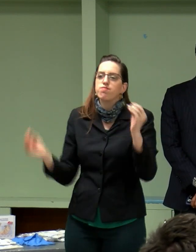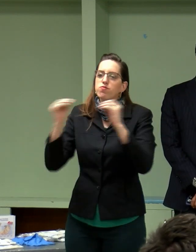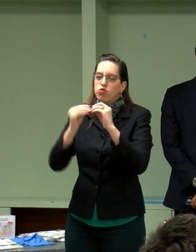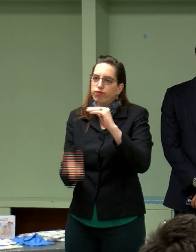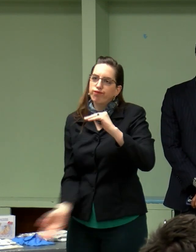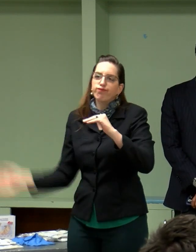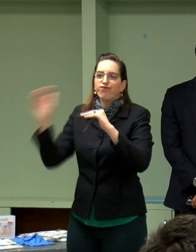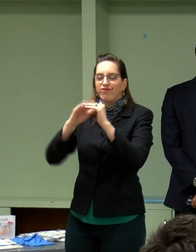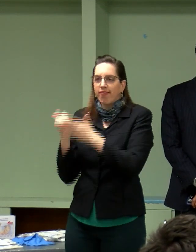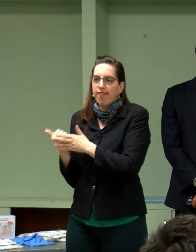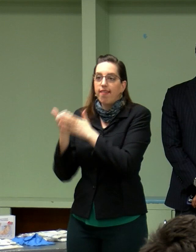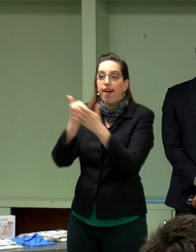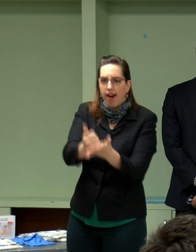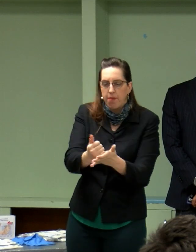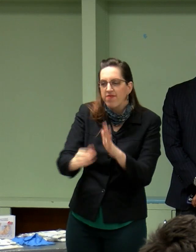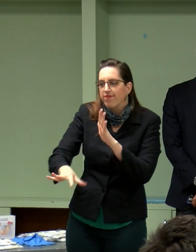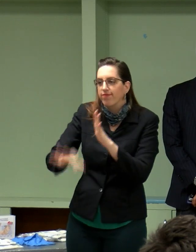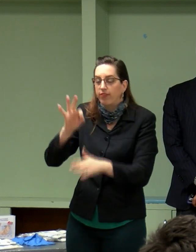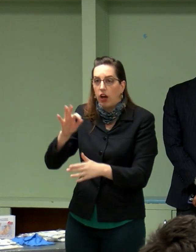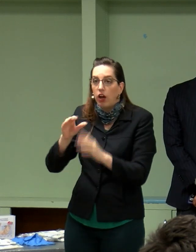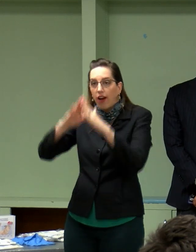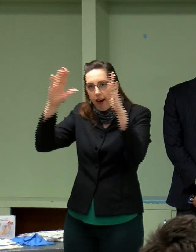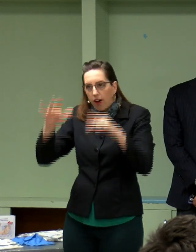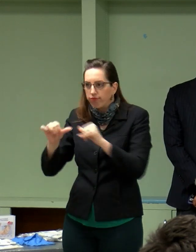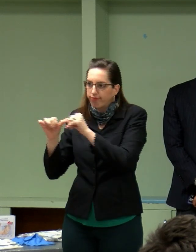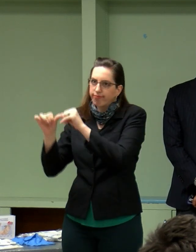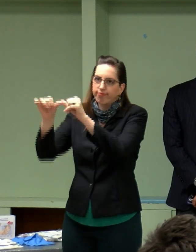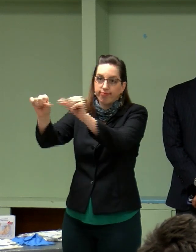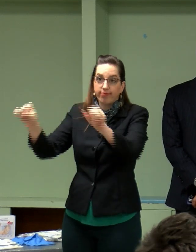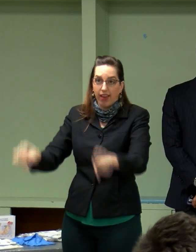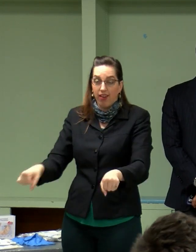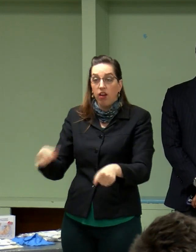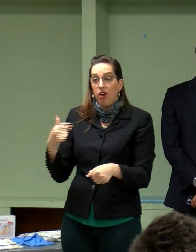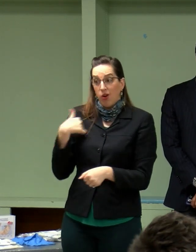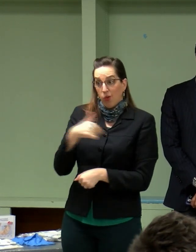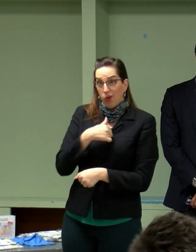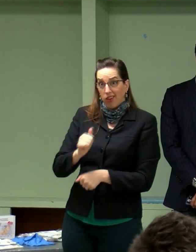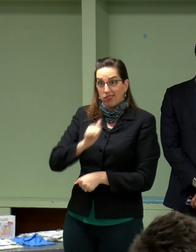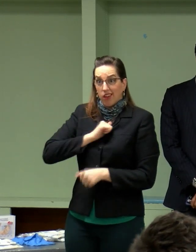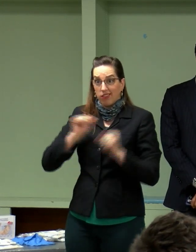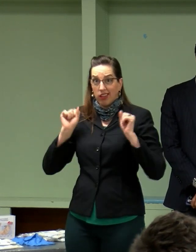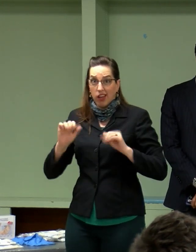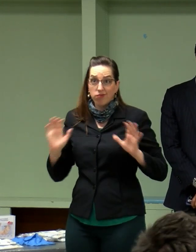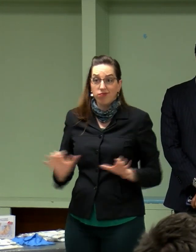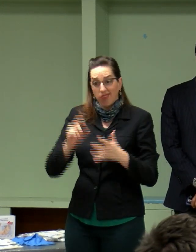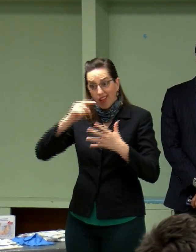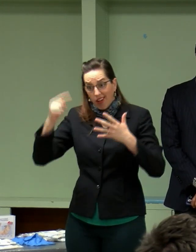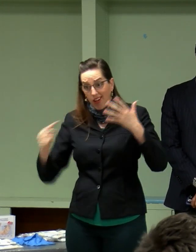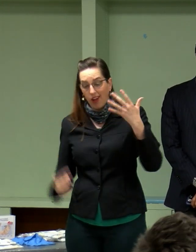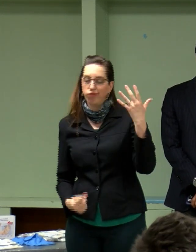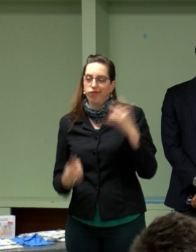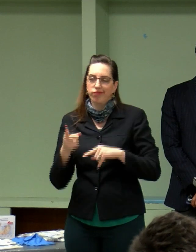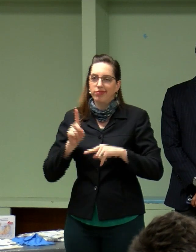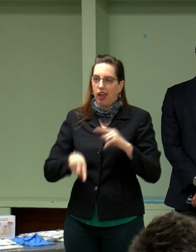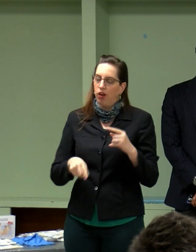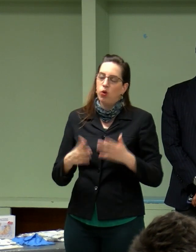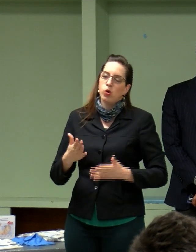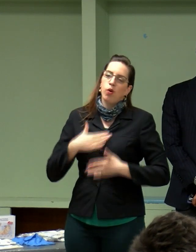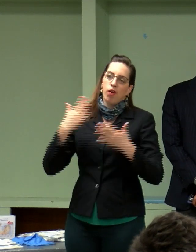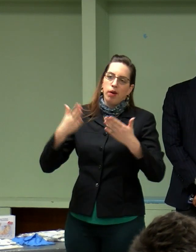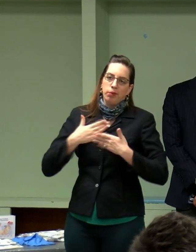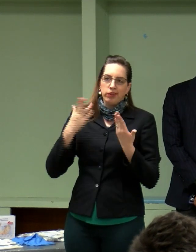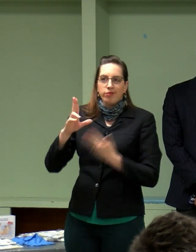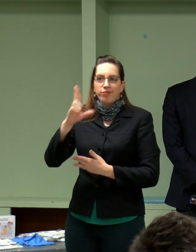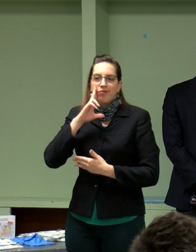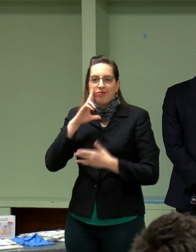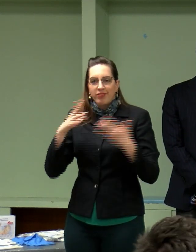further and to get people permanently housed. The Salvation Army can't do this by ourselves, though. And so, as I said, we're so grateful to the